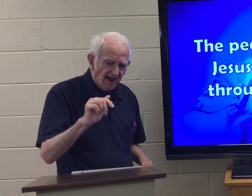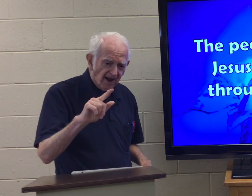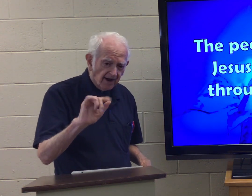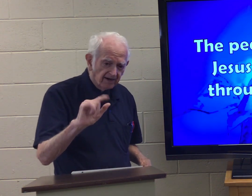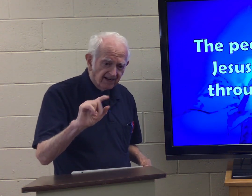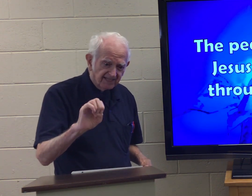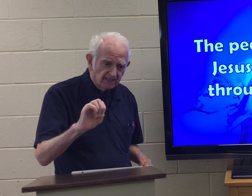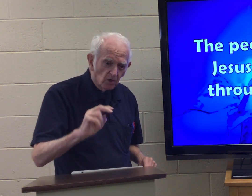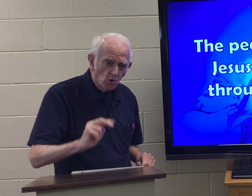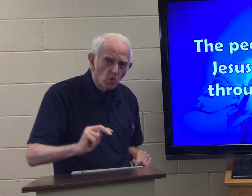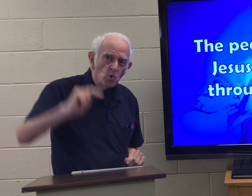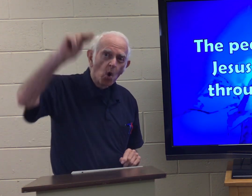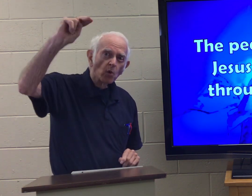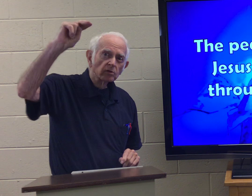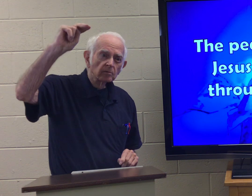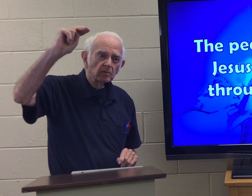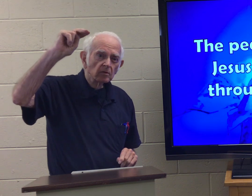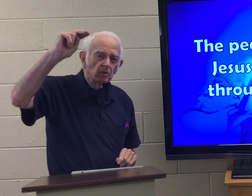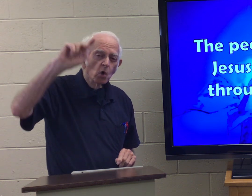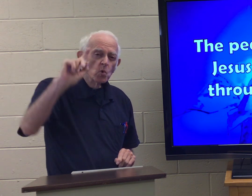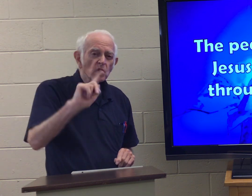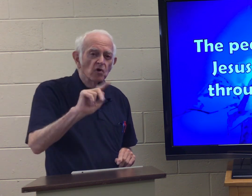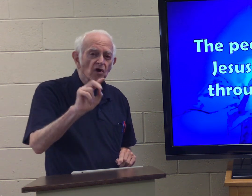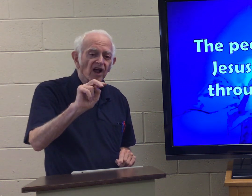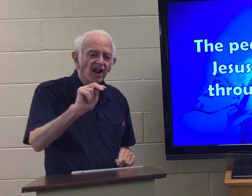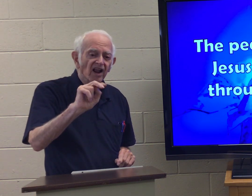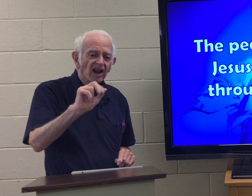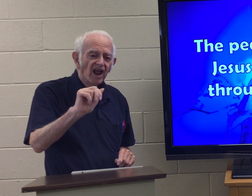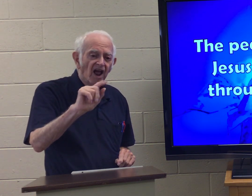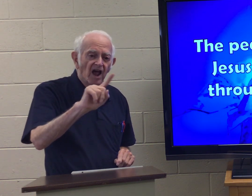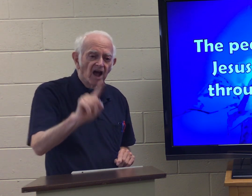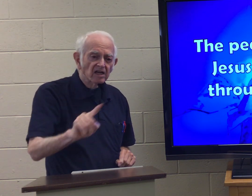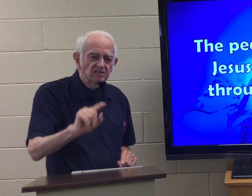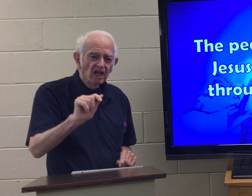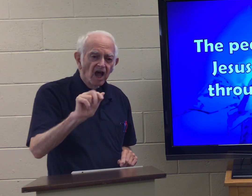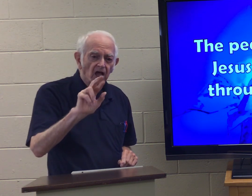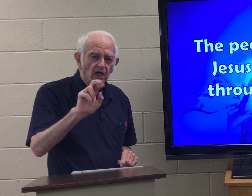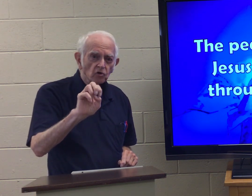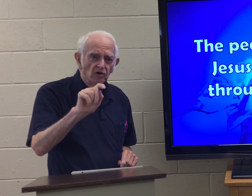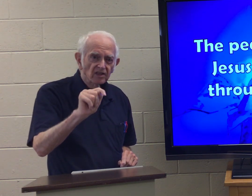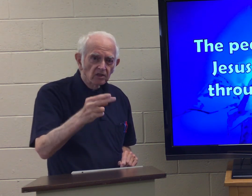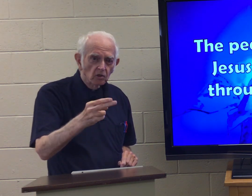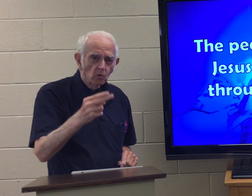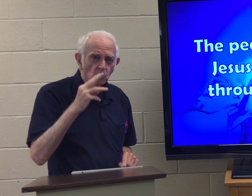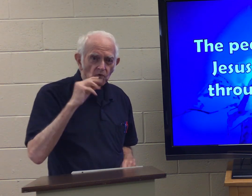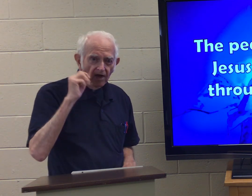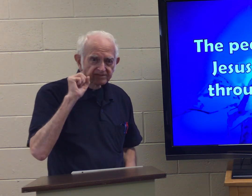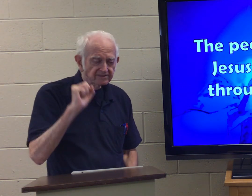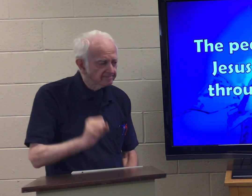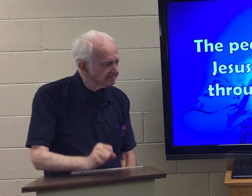Galilee, that was in the north, where Nazareth was.